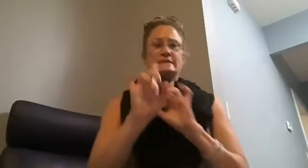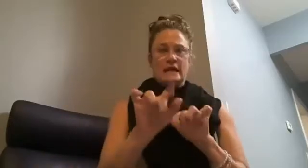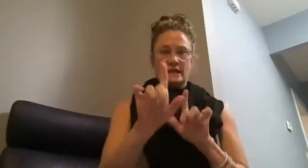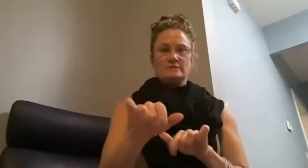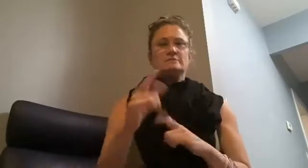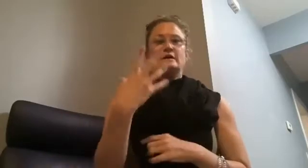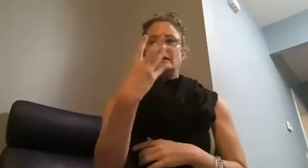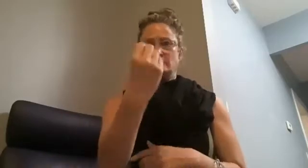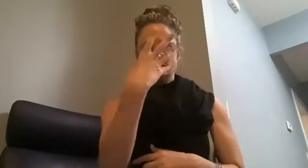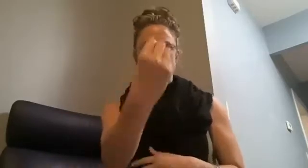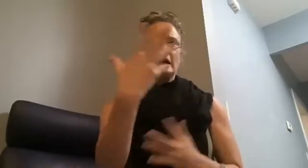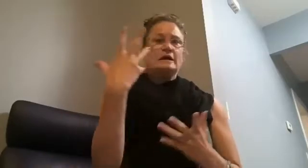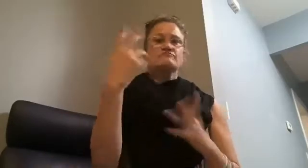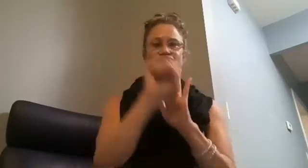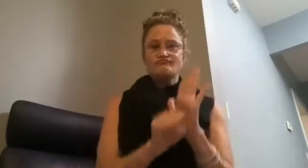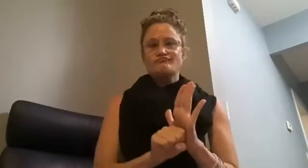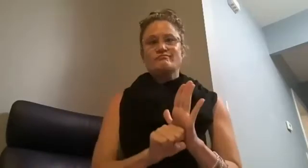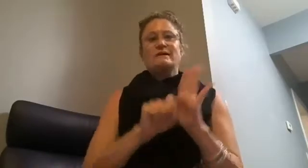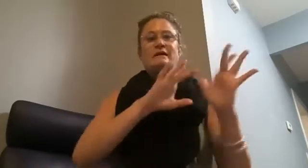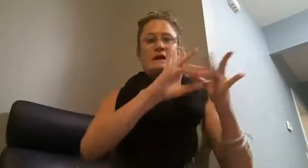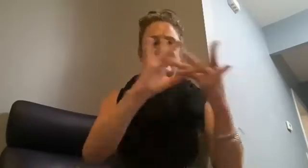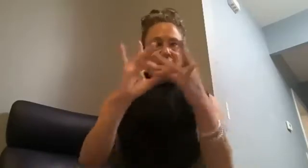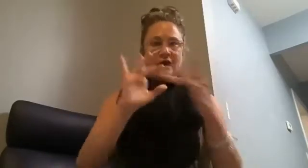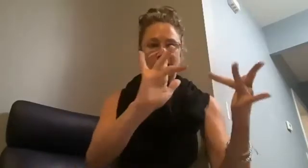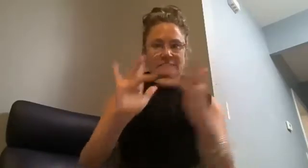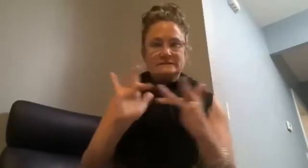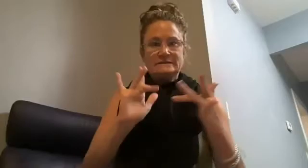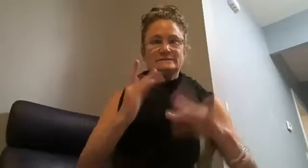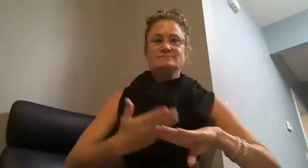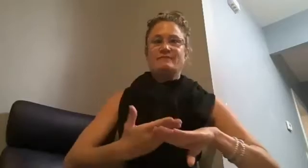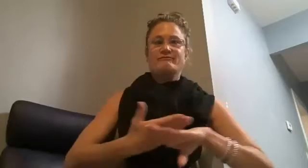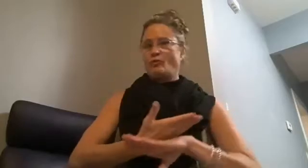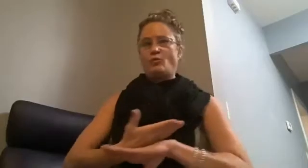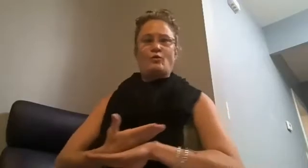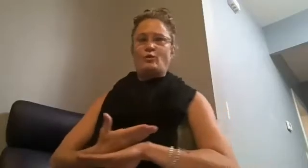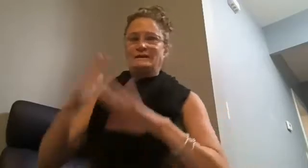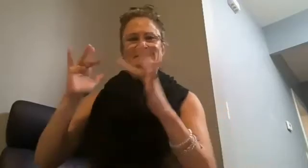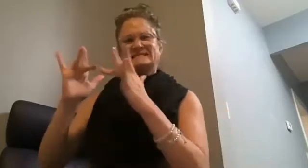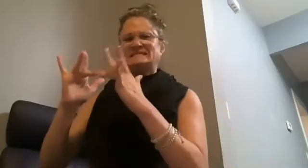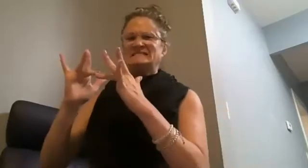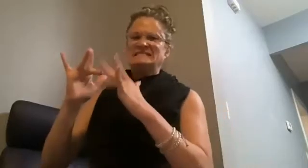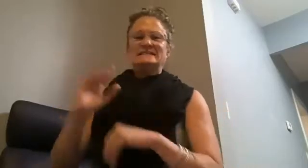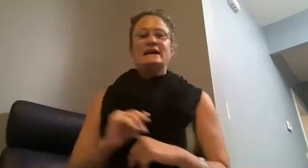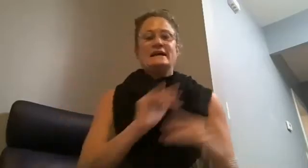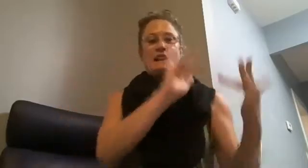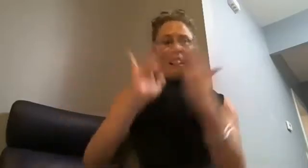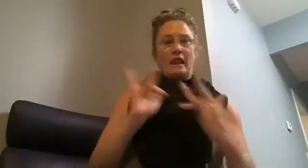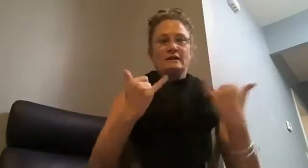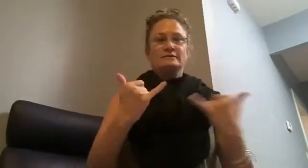region that they live in, connect with people in a way that they hadn't been previously. And I find that really interesting. I think, well, I